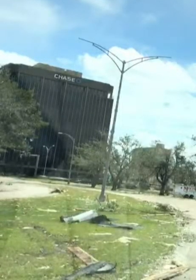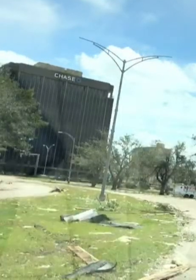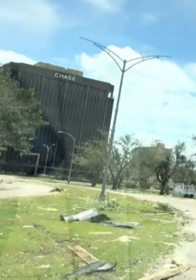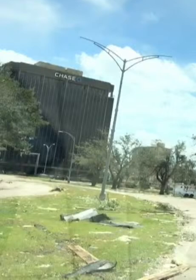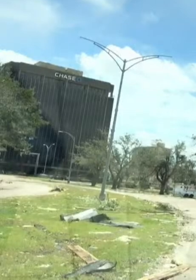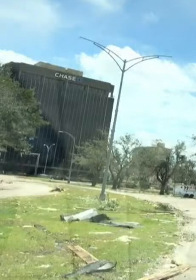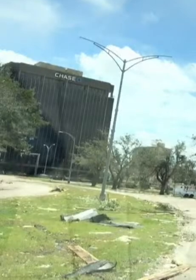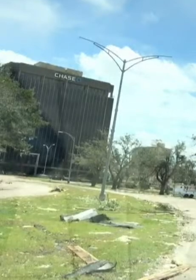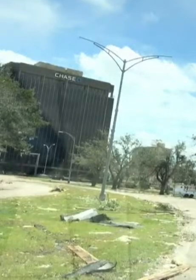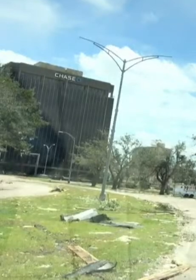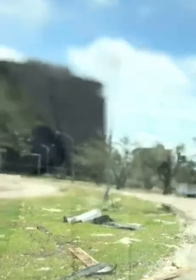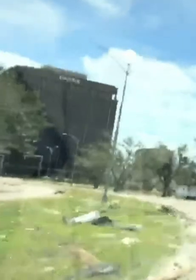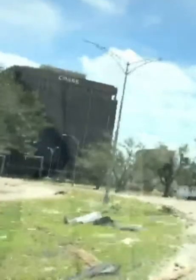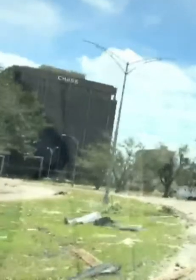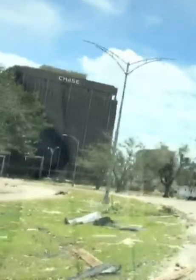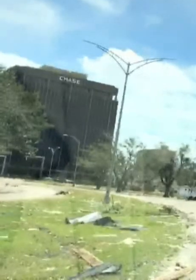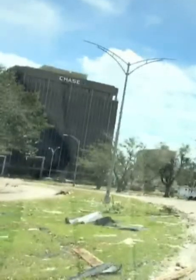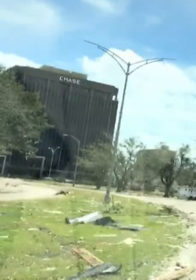No.